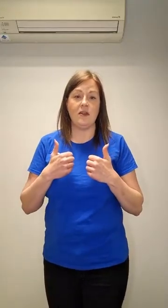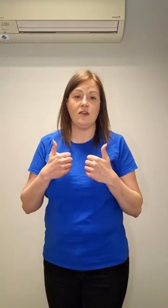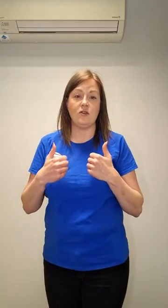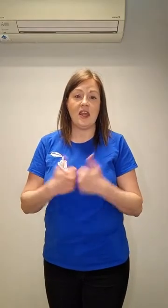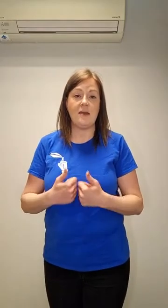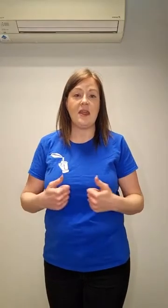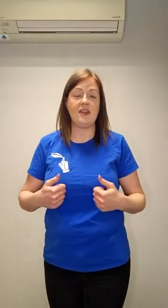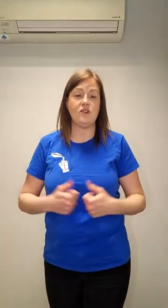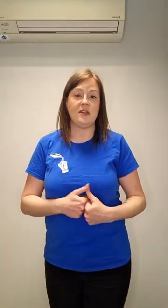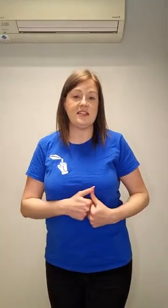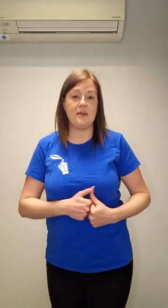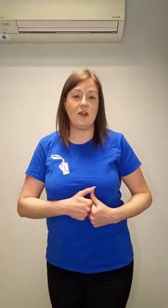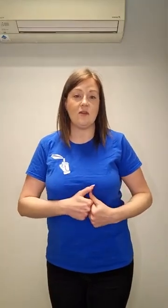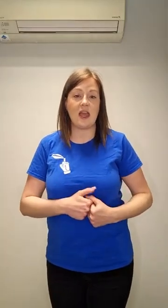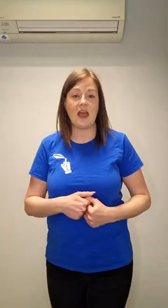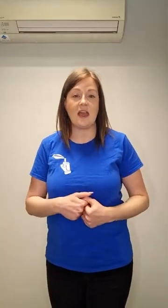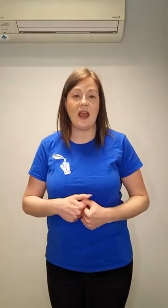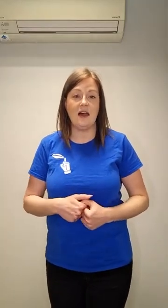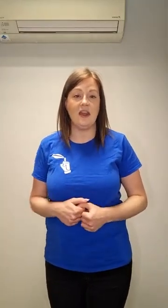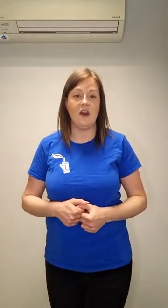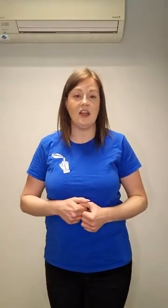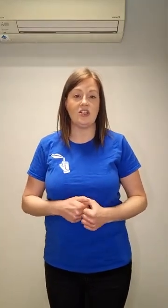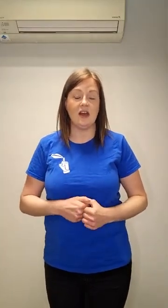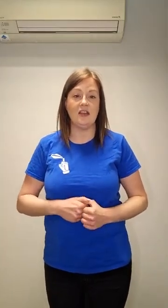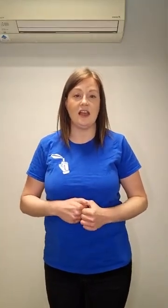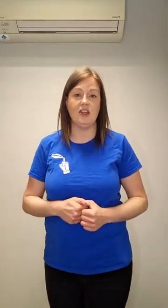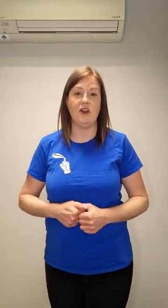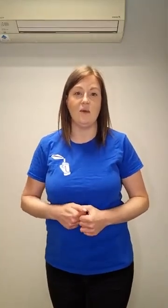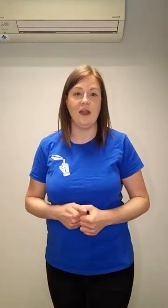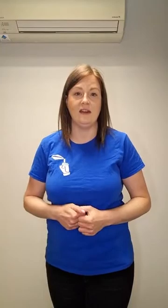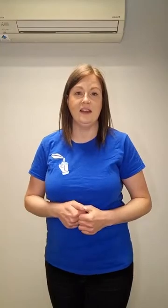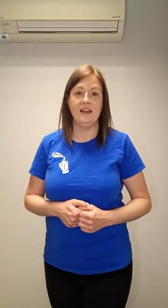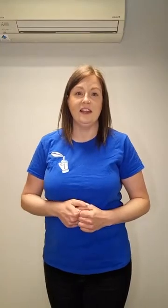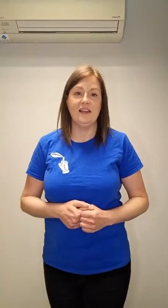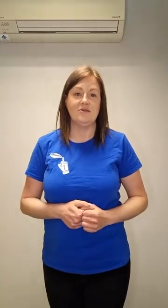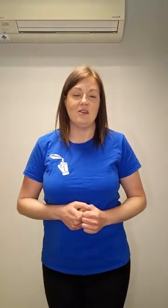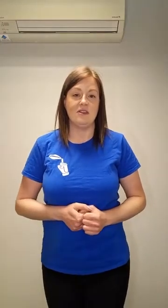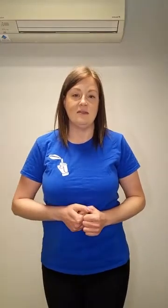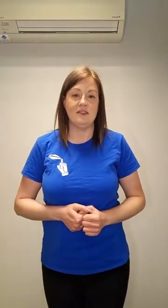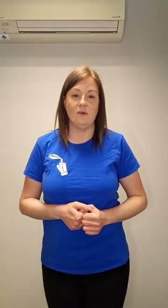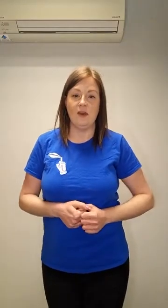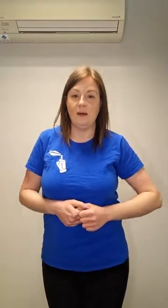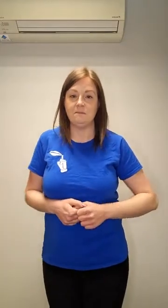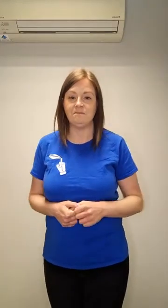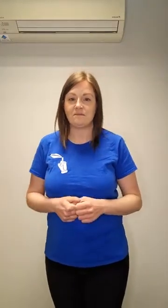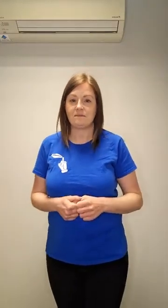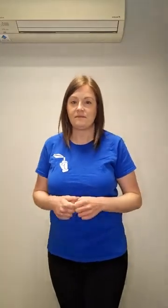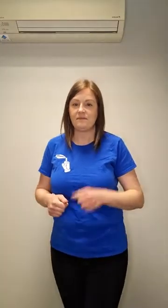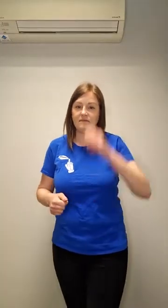you can hear me and you can see me okay, and then I shall get going with you this morning.